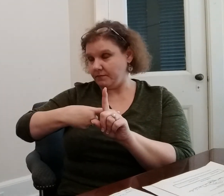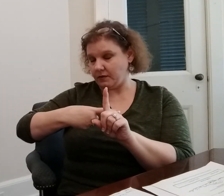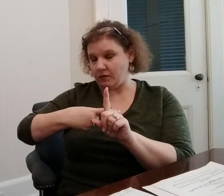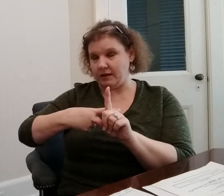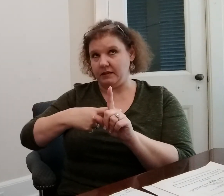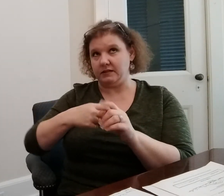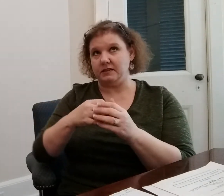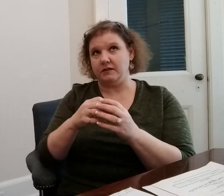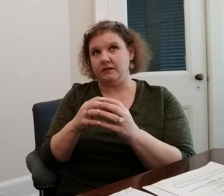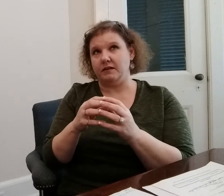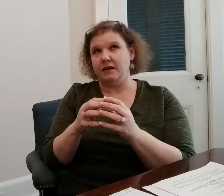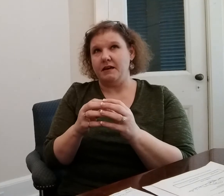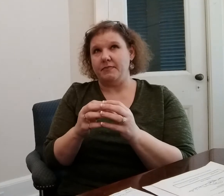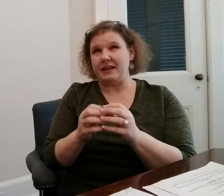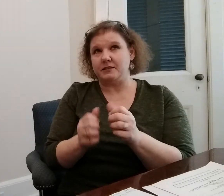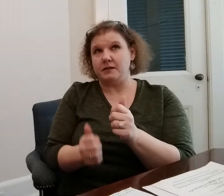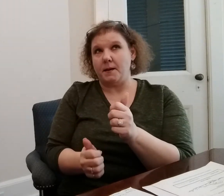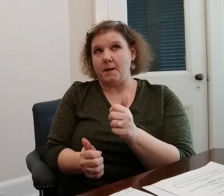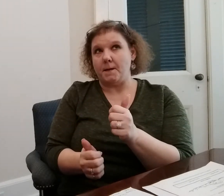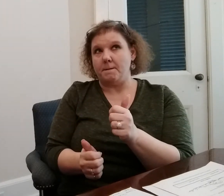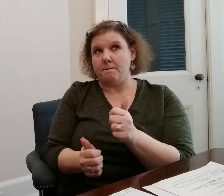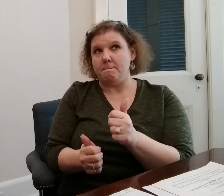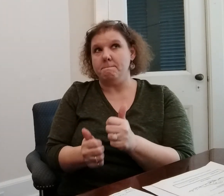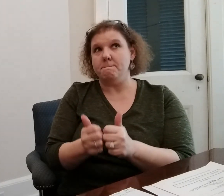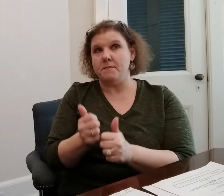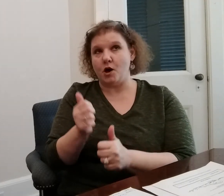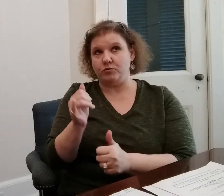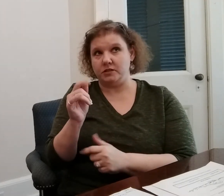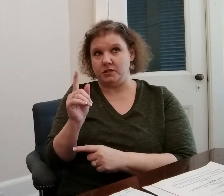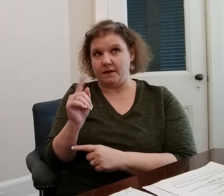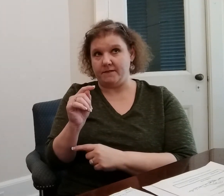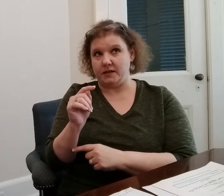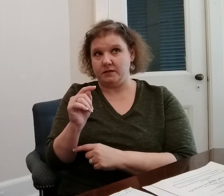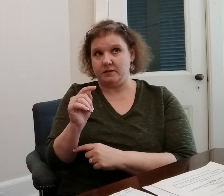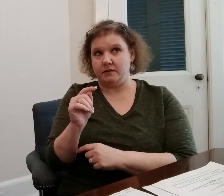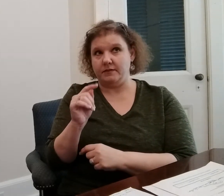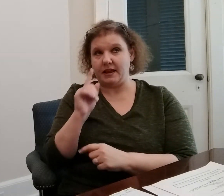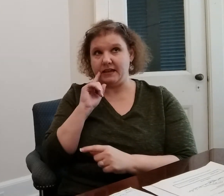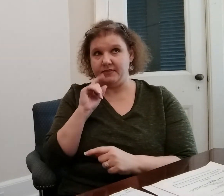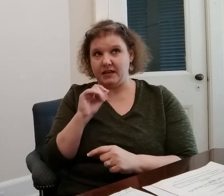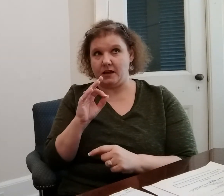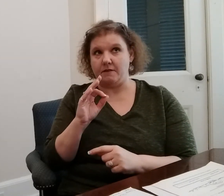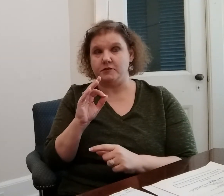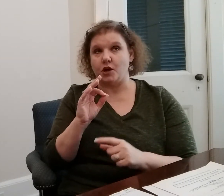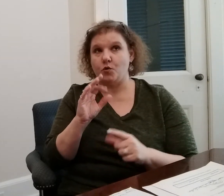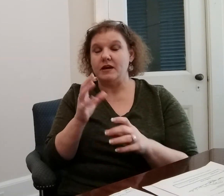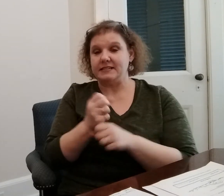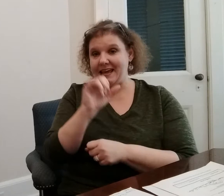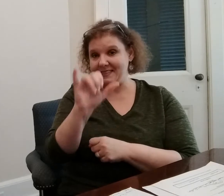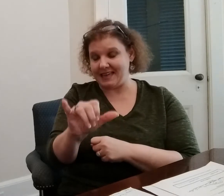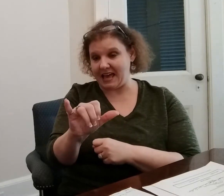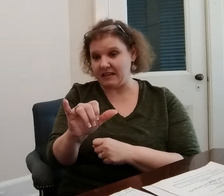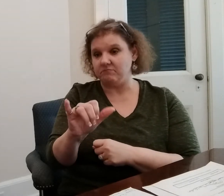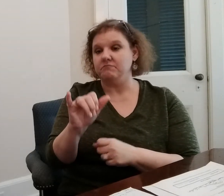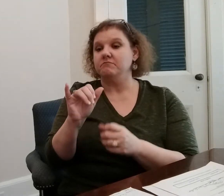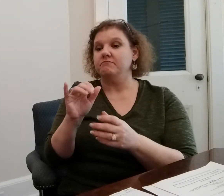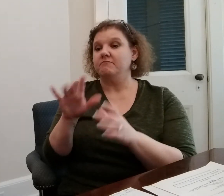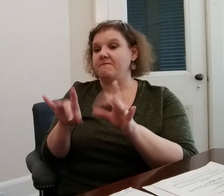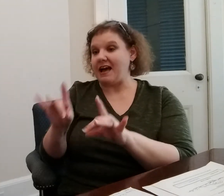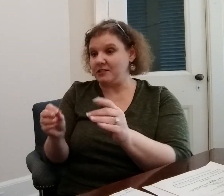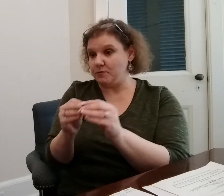okay that's most of it that i can think of so take that